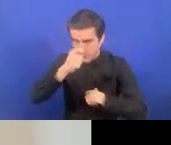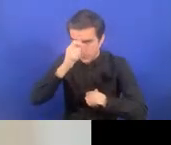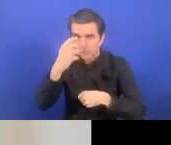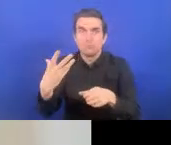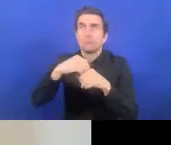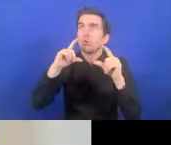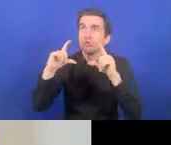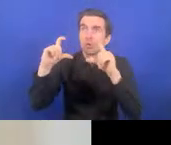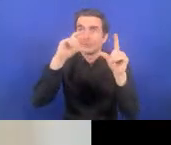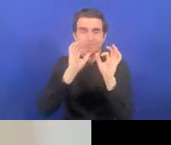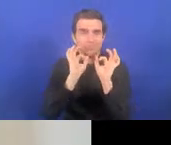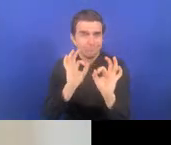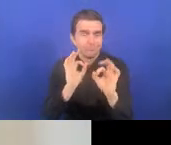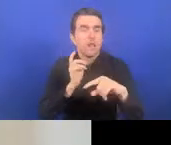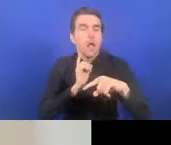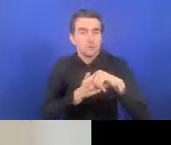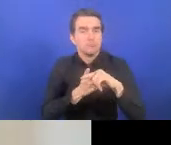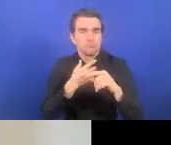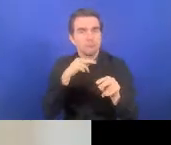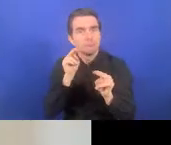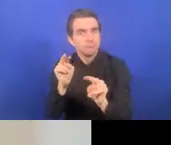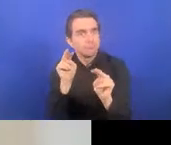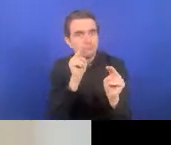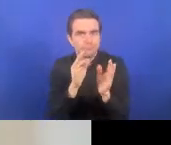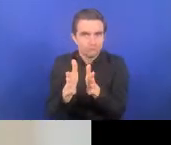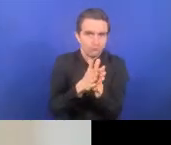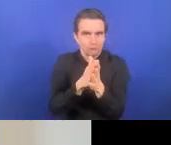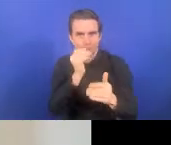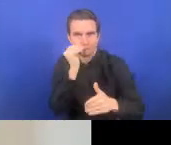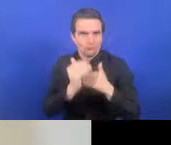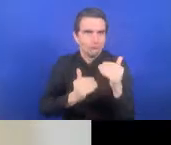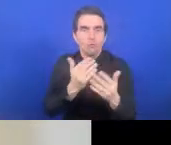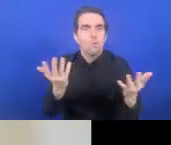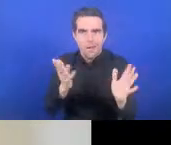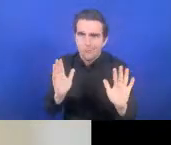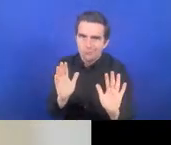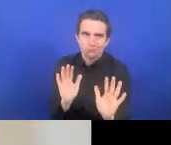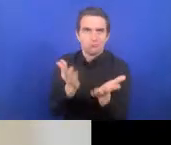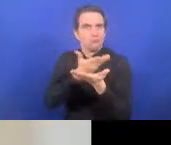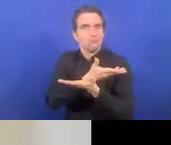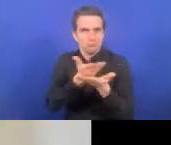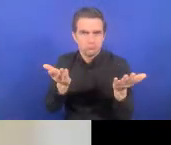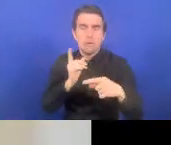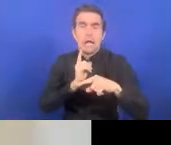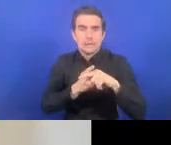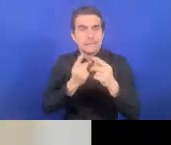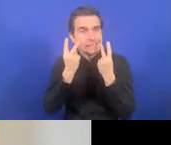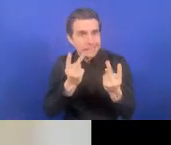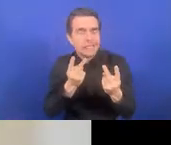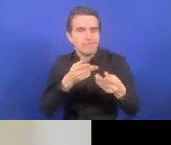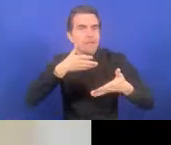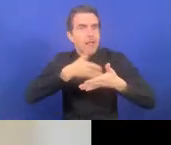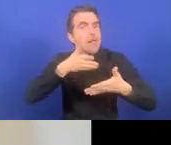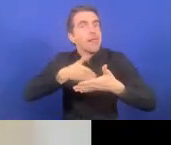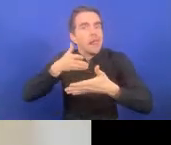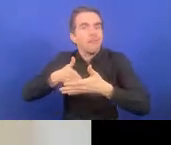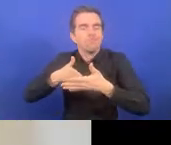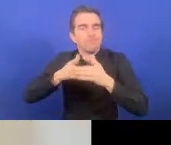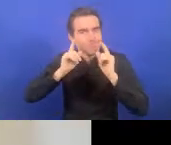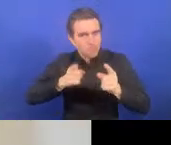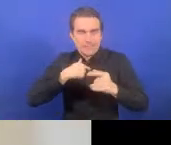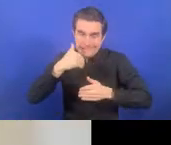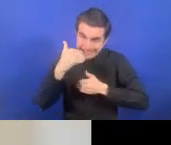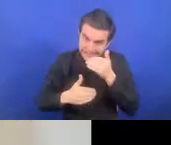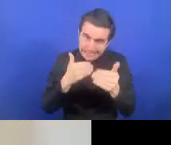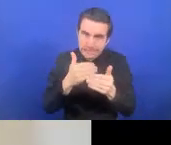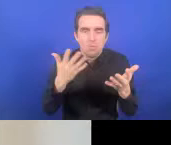achieving gender equality. The tourism sector, as we all know, is a powerful driver of economic